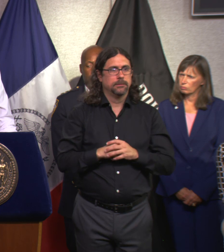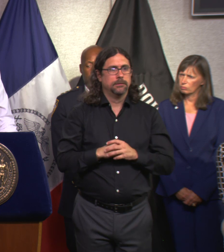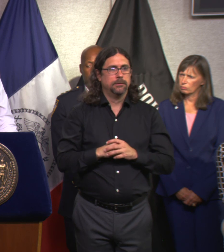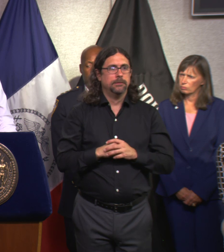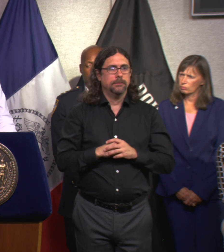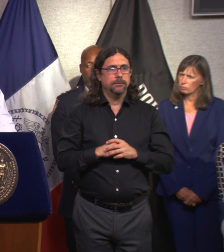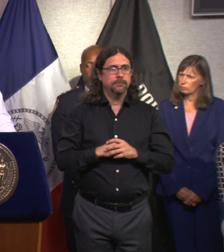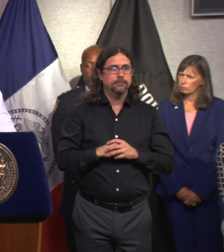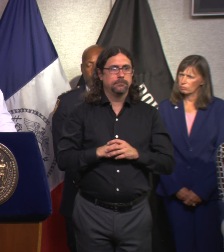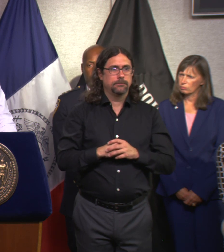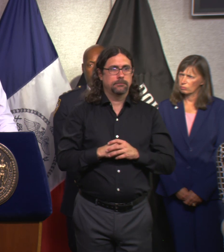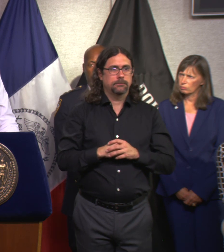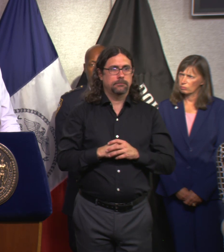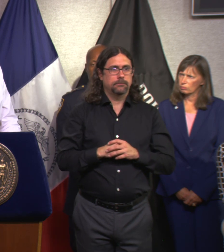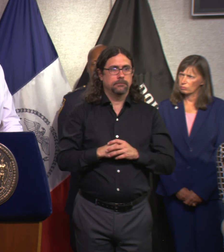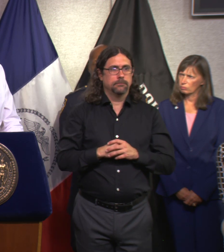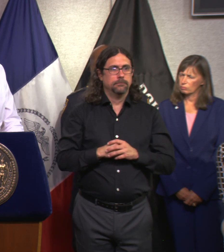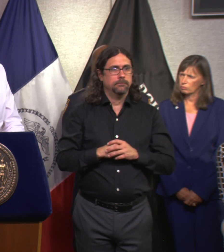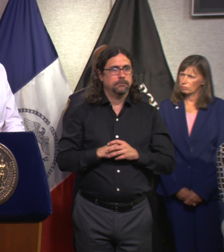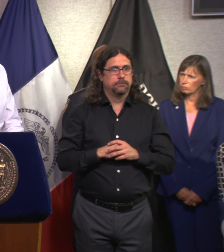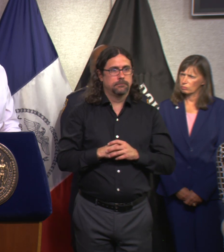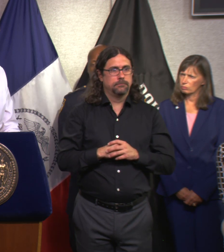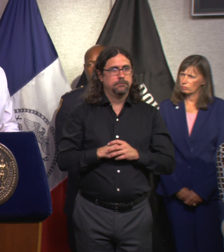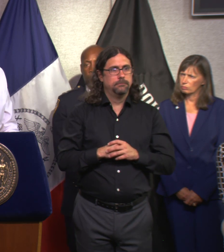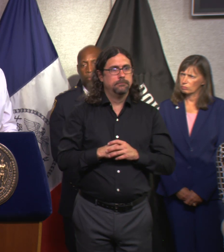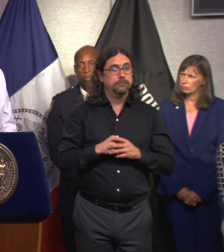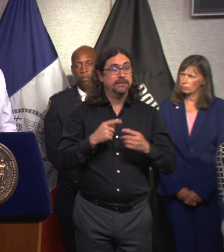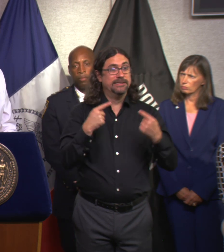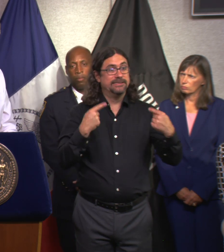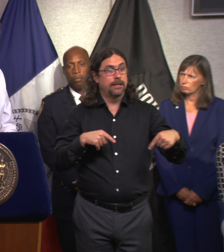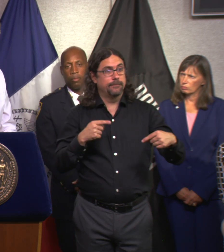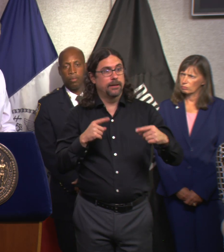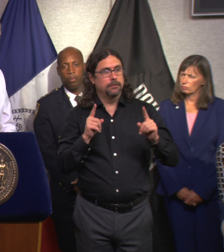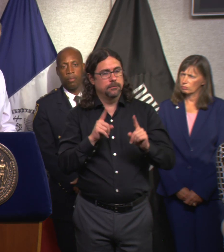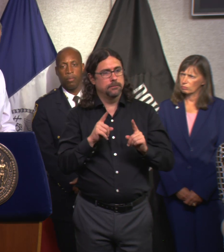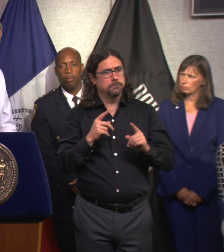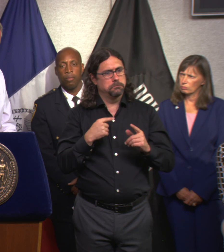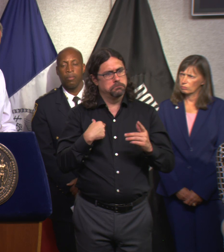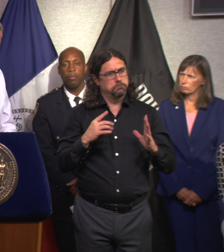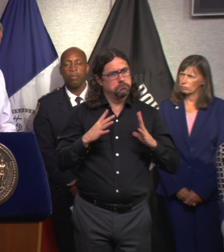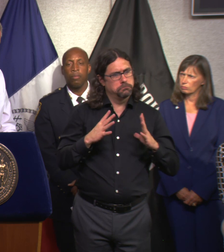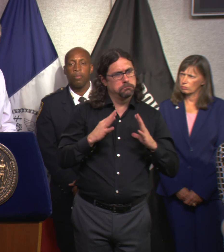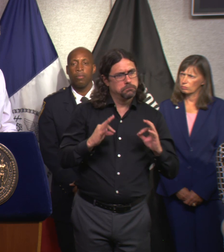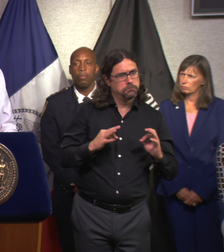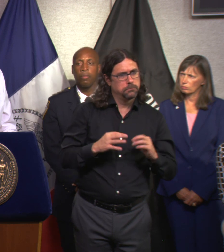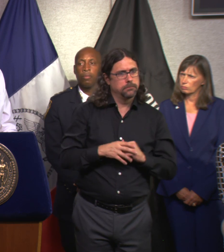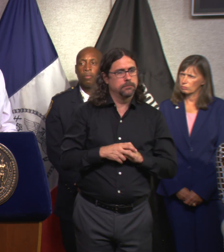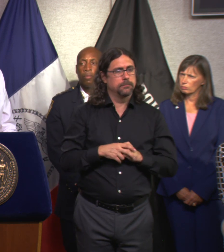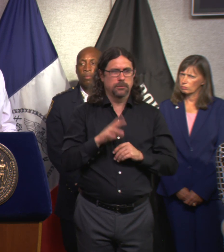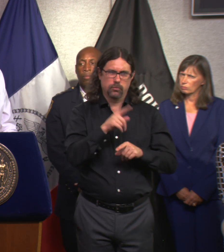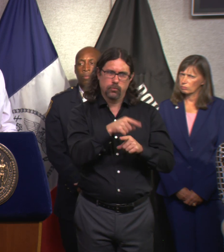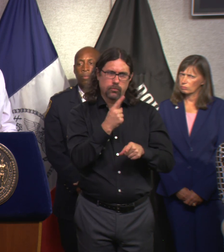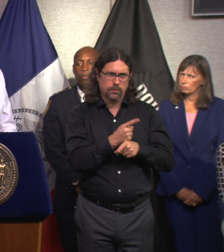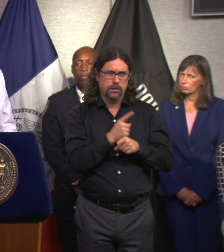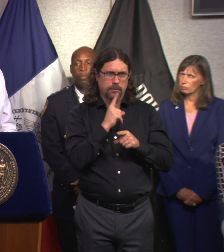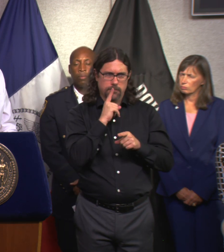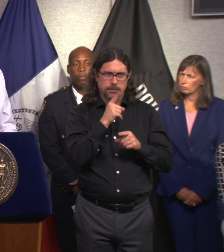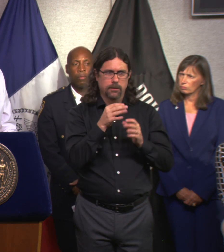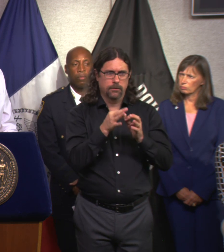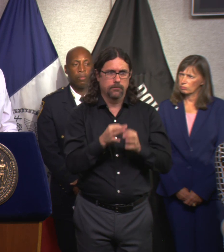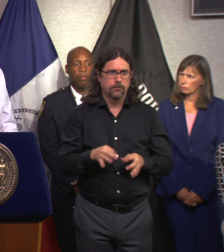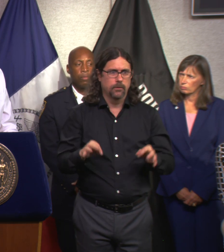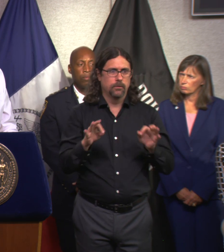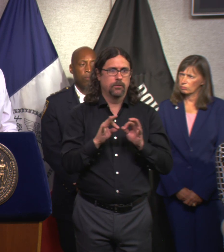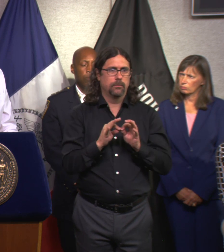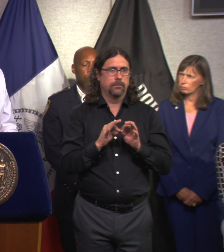that. Now, you're absolutely right. The crucial piece of the equation is to build out that grassroots apparatus in the course of July and